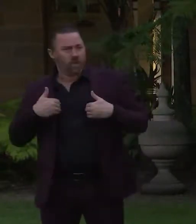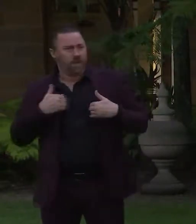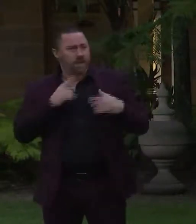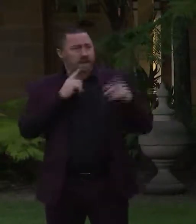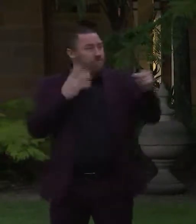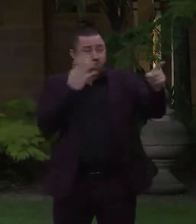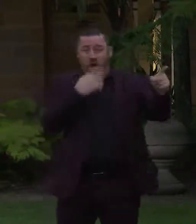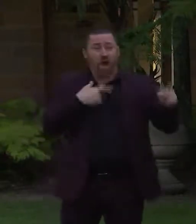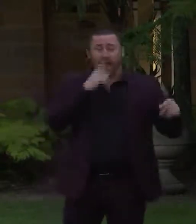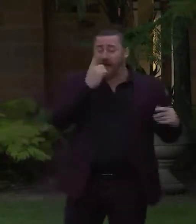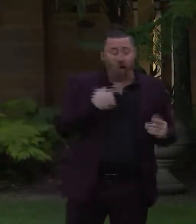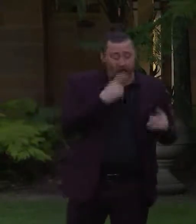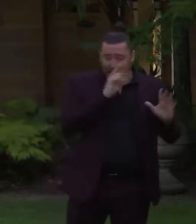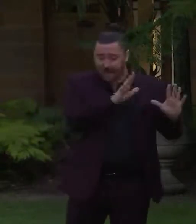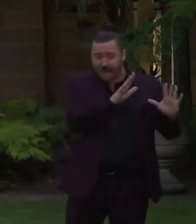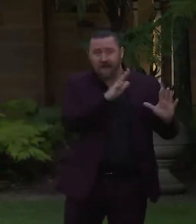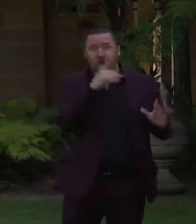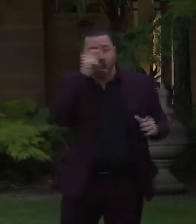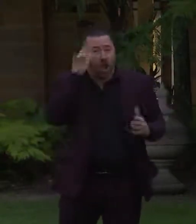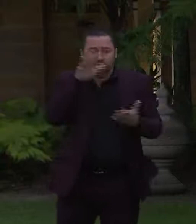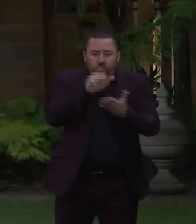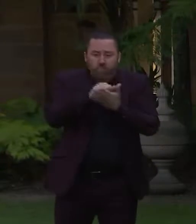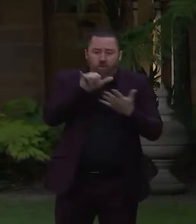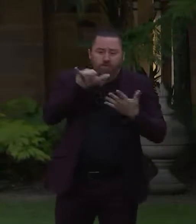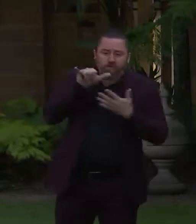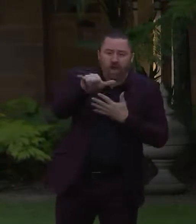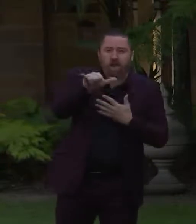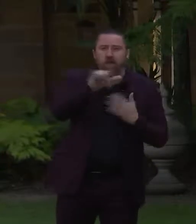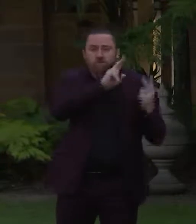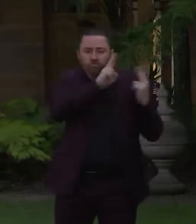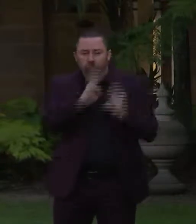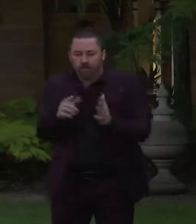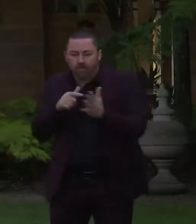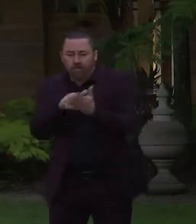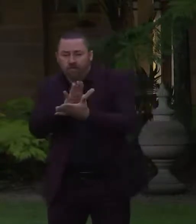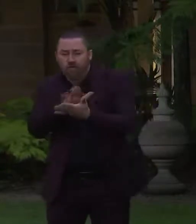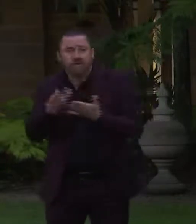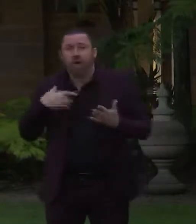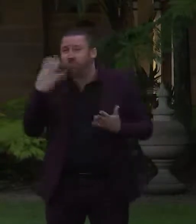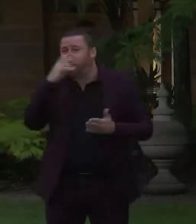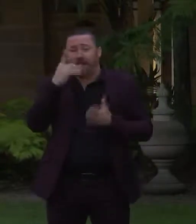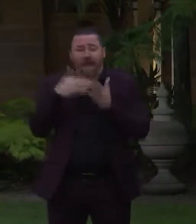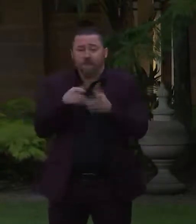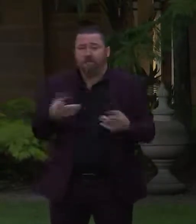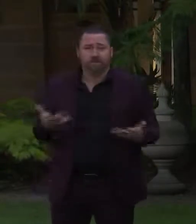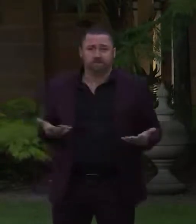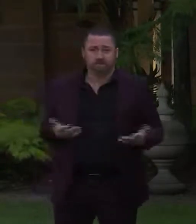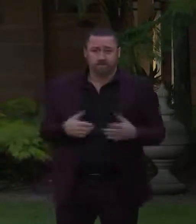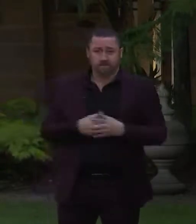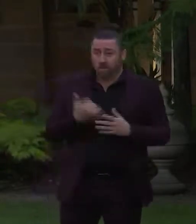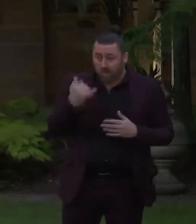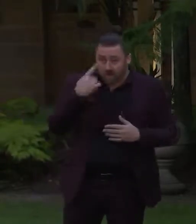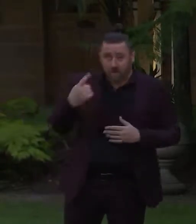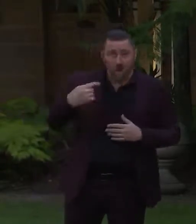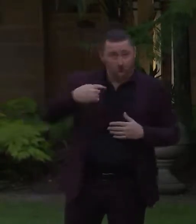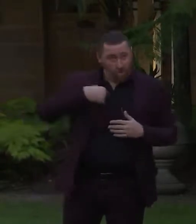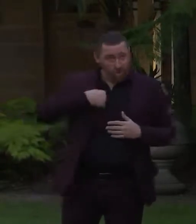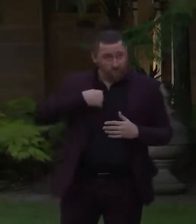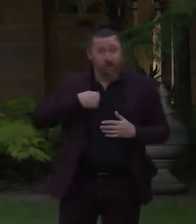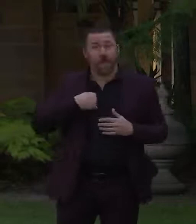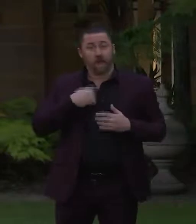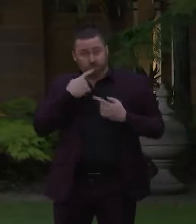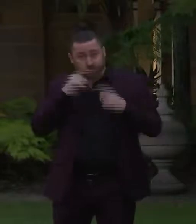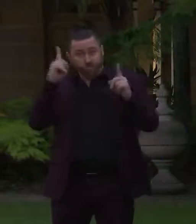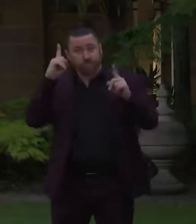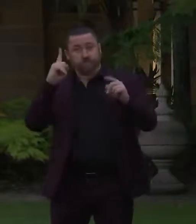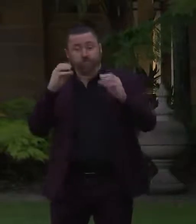I'm sorry, I can't help people who have got flights coming in on Thursday. You would have seen that we declared Greater Brisbane